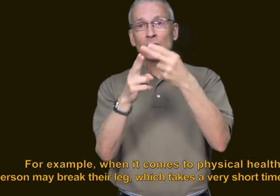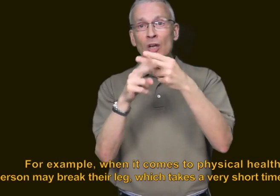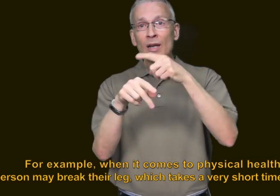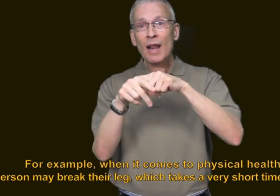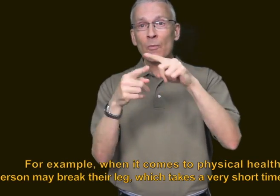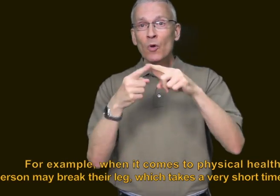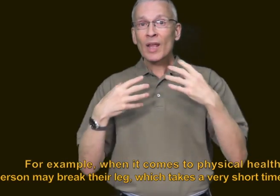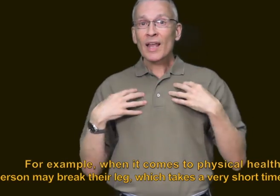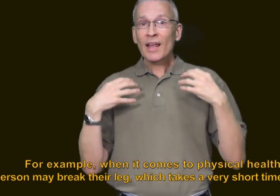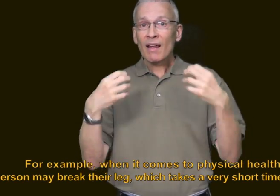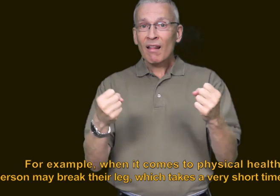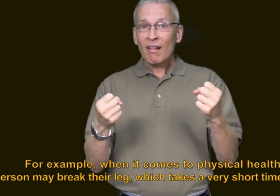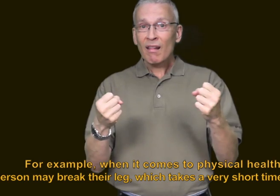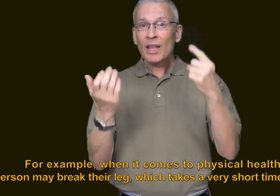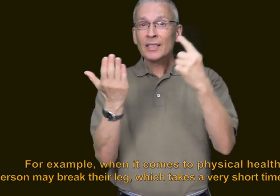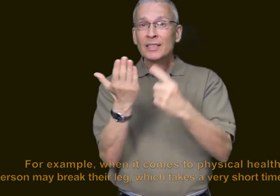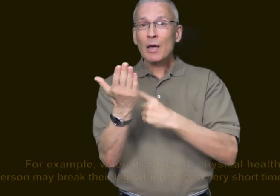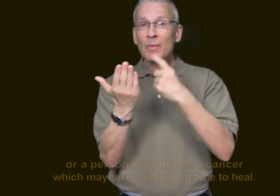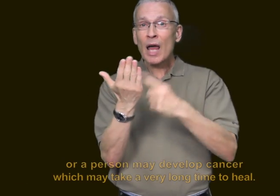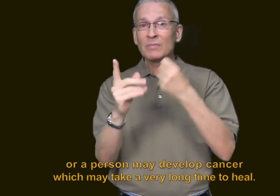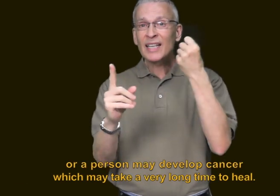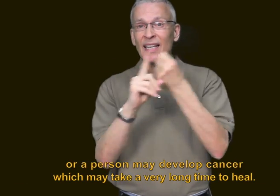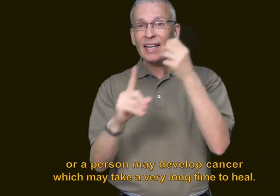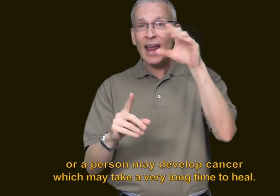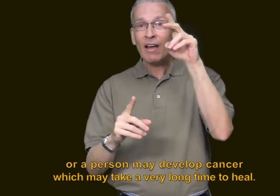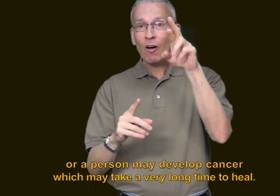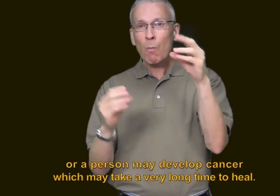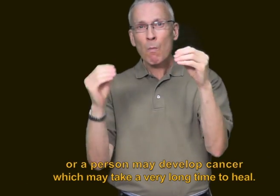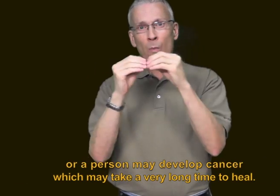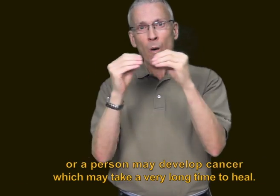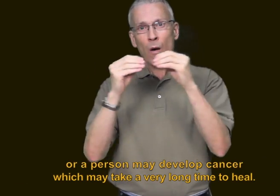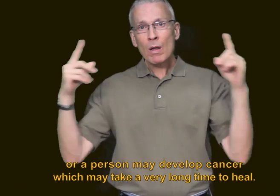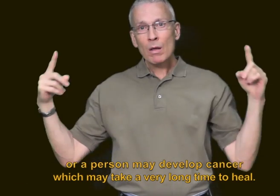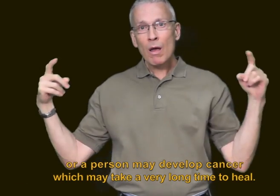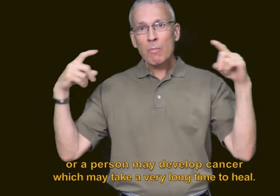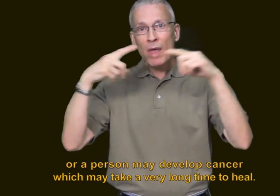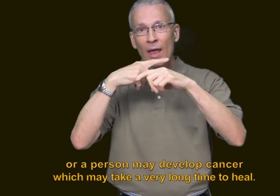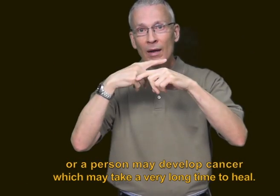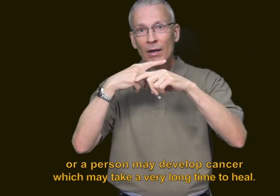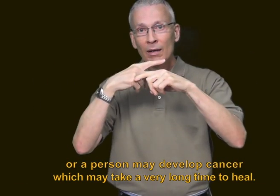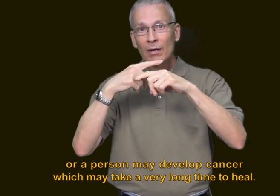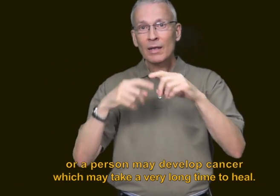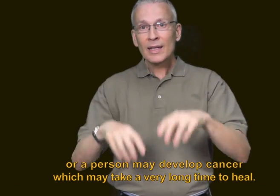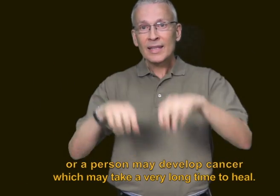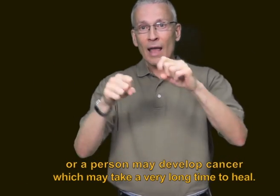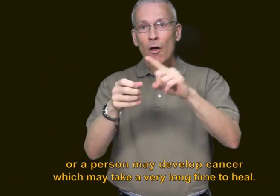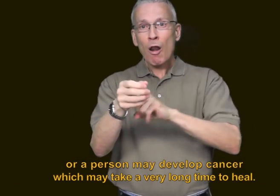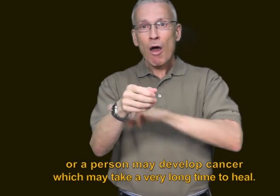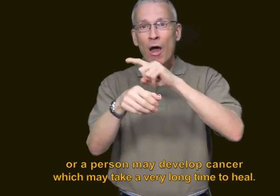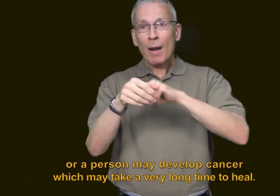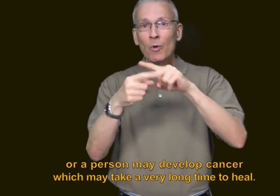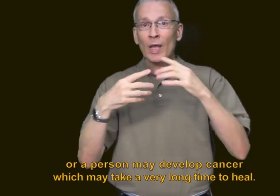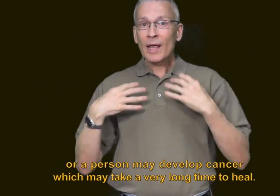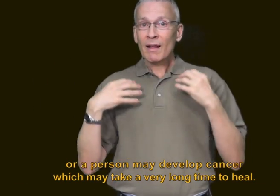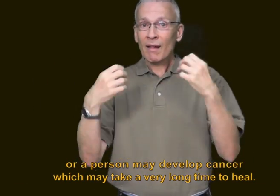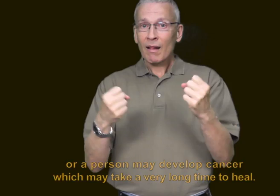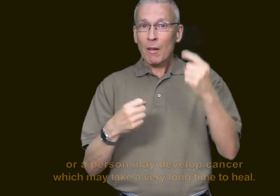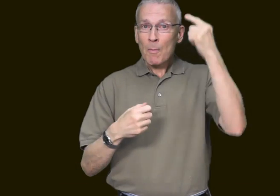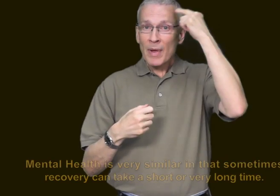their leg, which takes a very short time to heal, or a person may develop cancer, which may take a long time to heal.